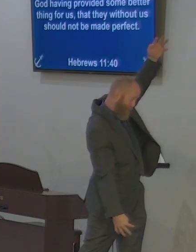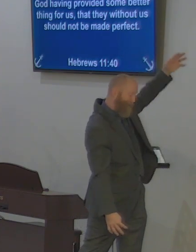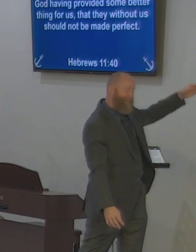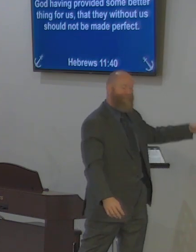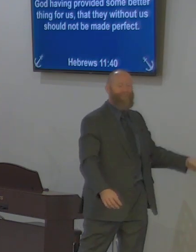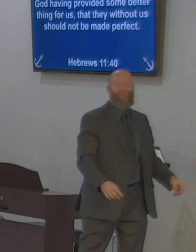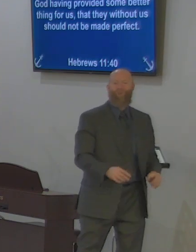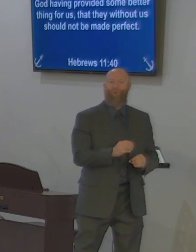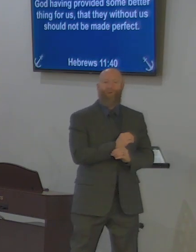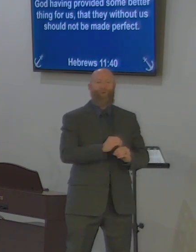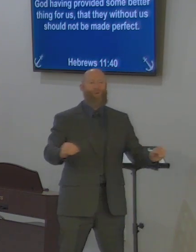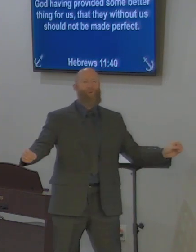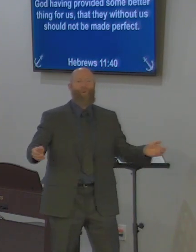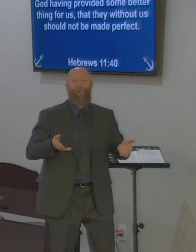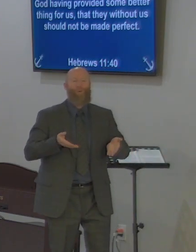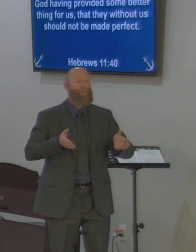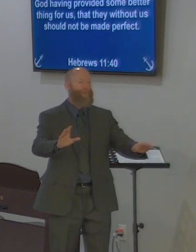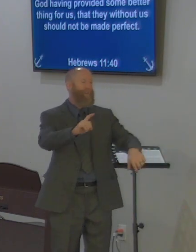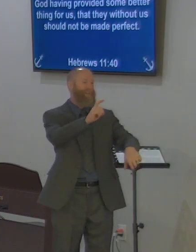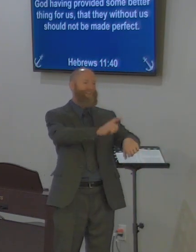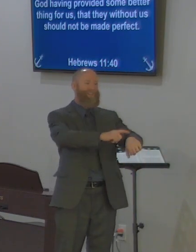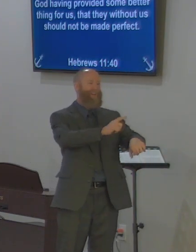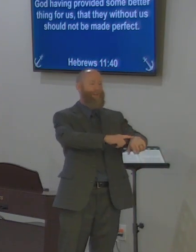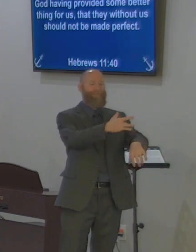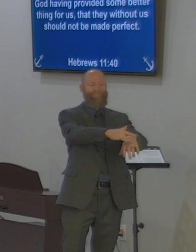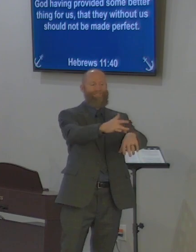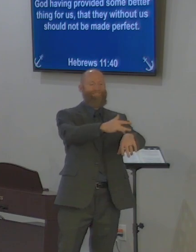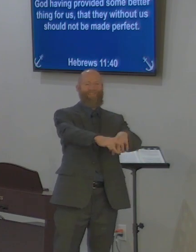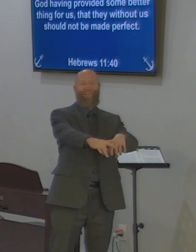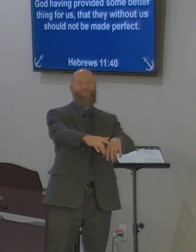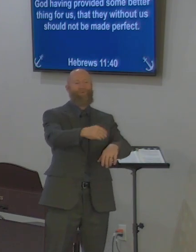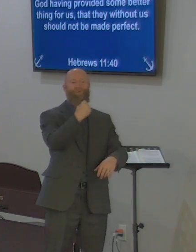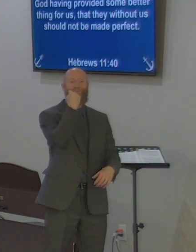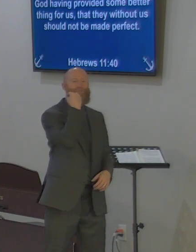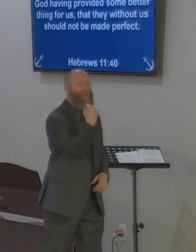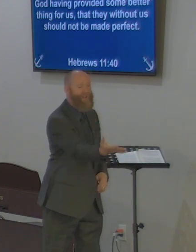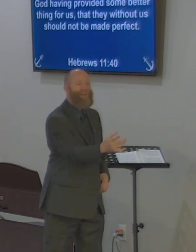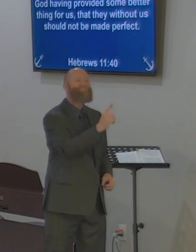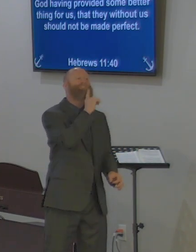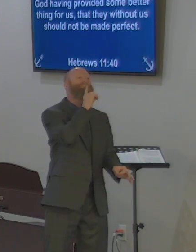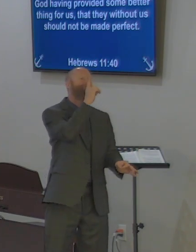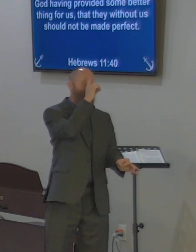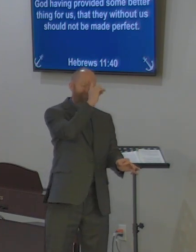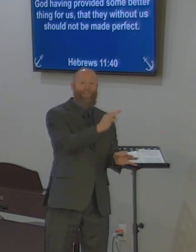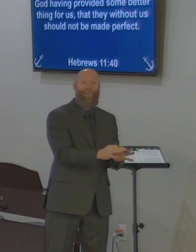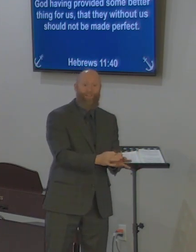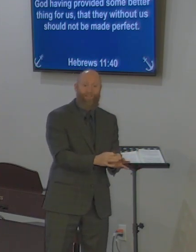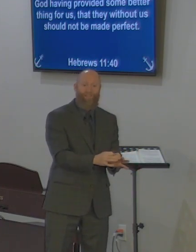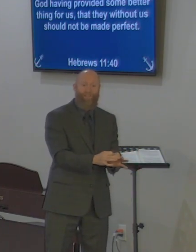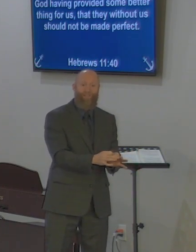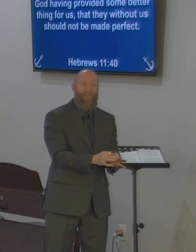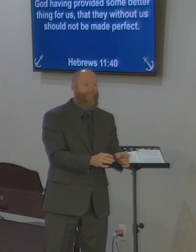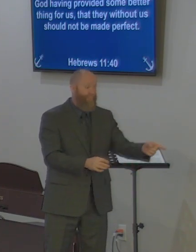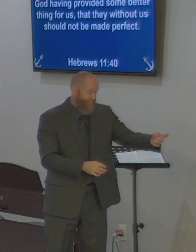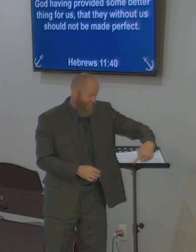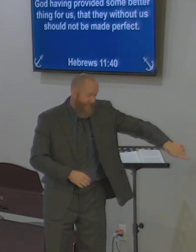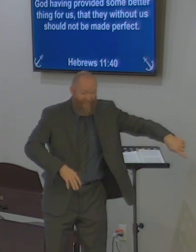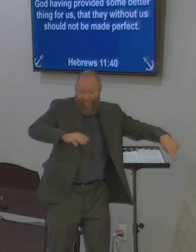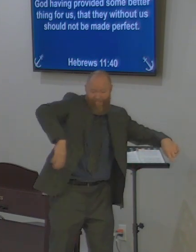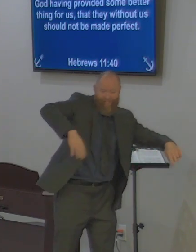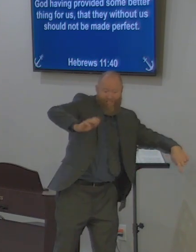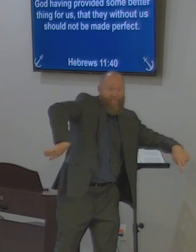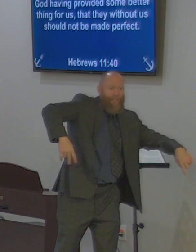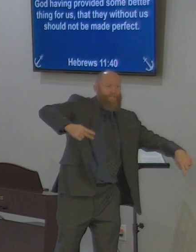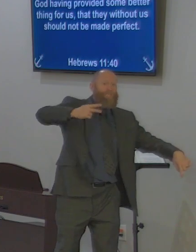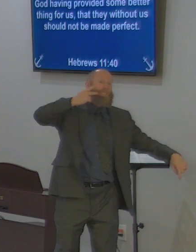someone's faith. It says there, but they received not the promise. That promise is Jesus Christ. If